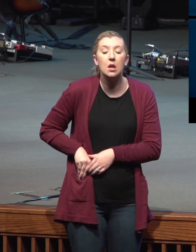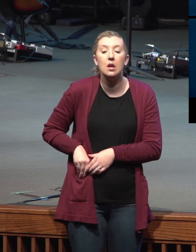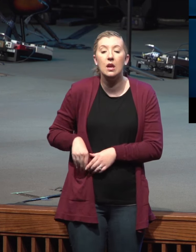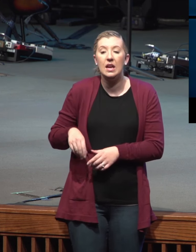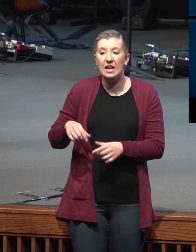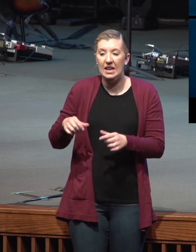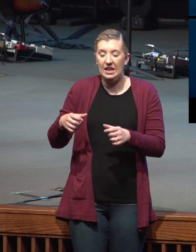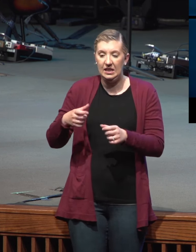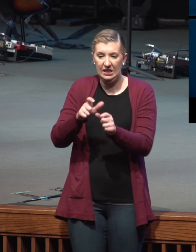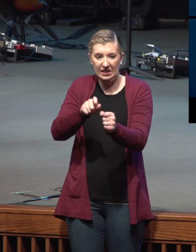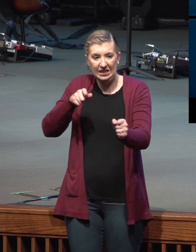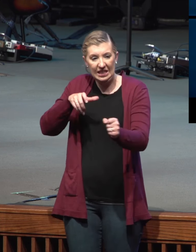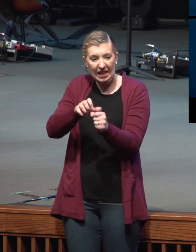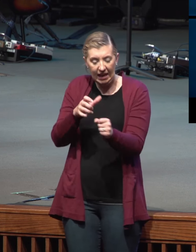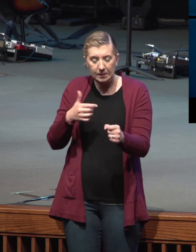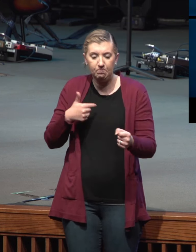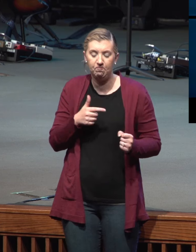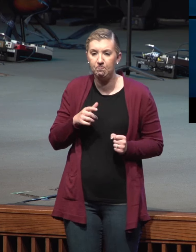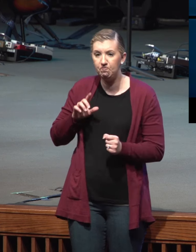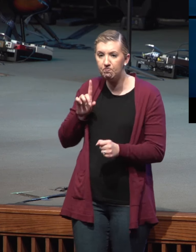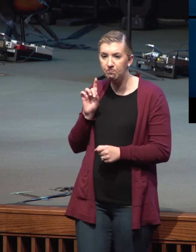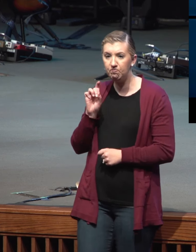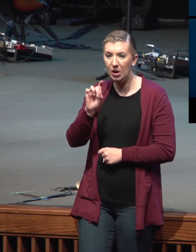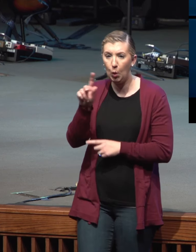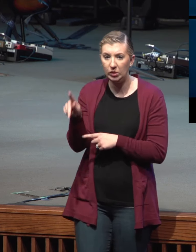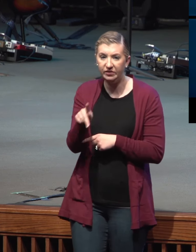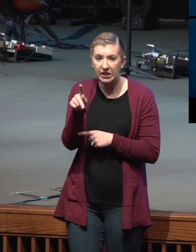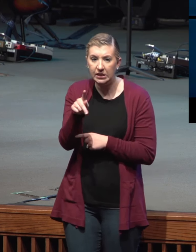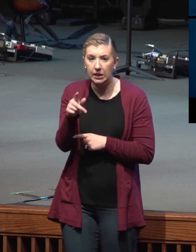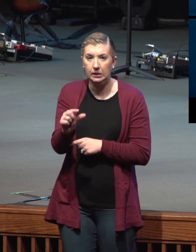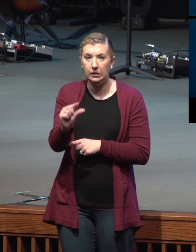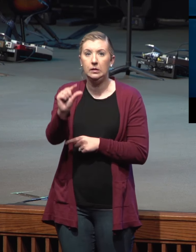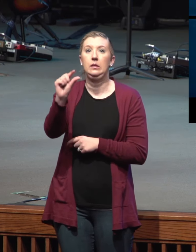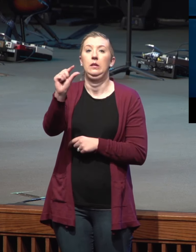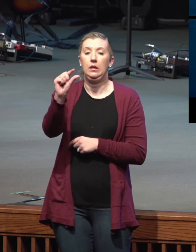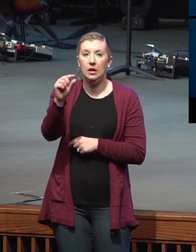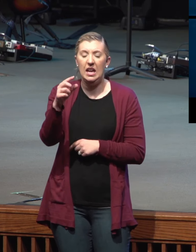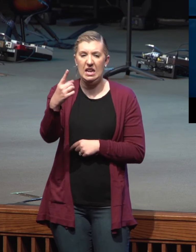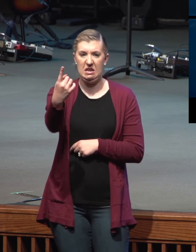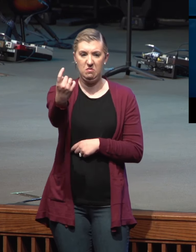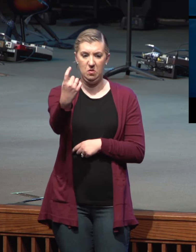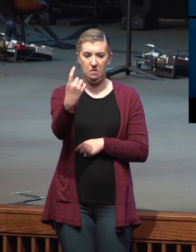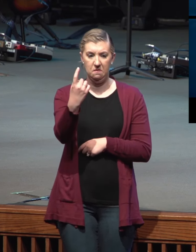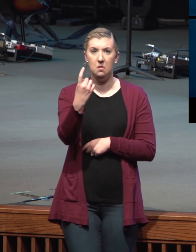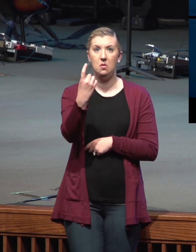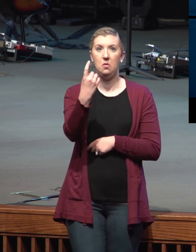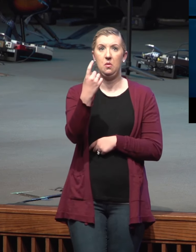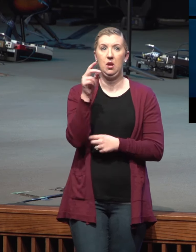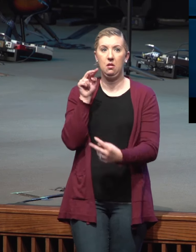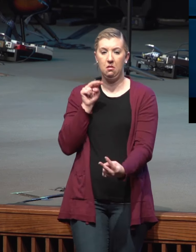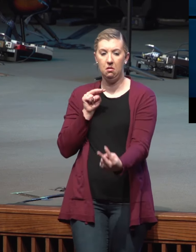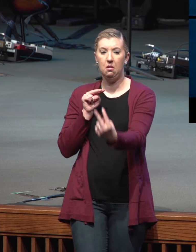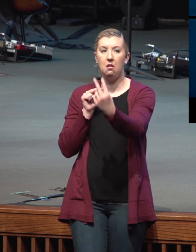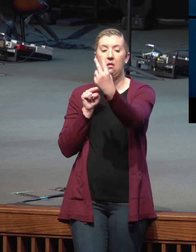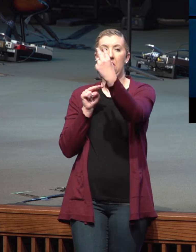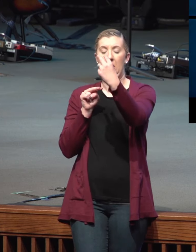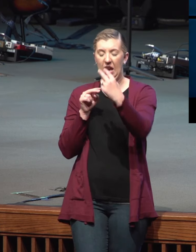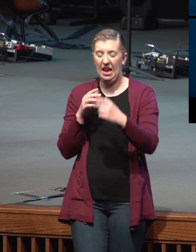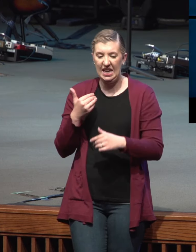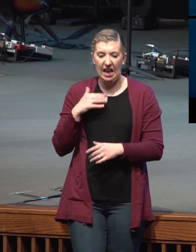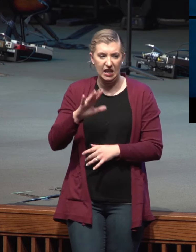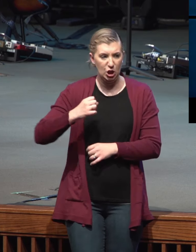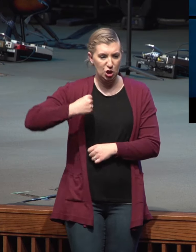sling was in his hand, and he approached the Philistine. And the Philistine moved forward and came near to David with his shield bearer in front